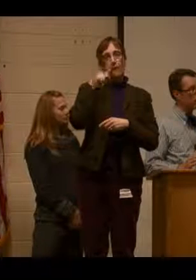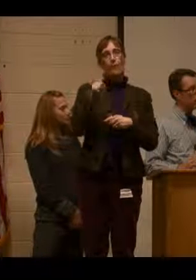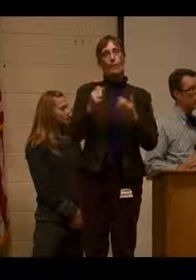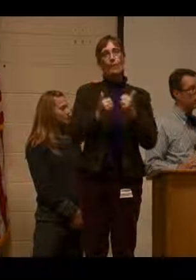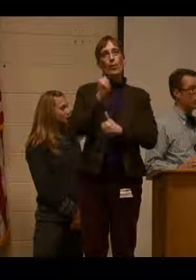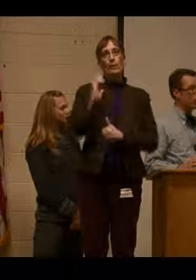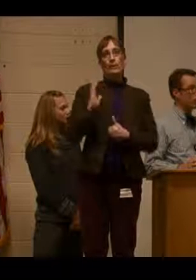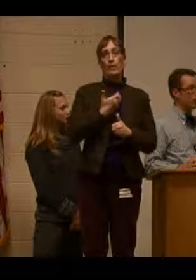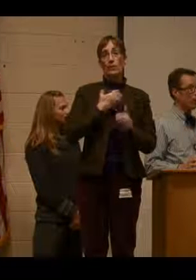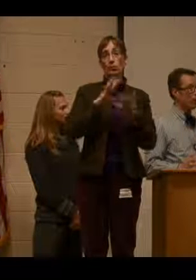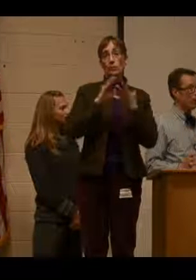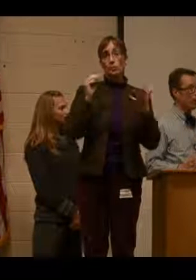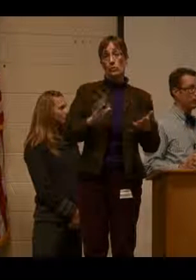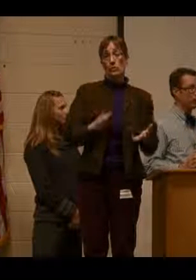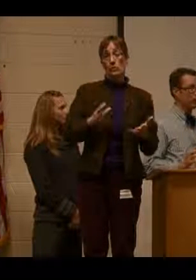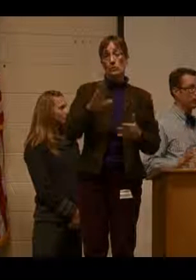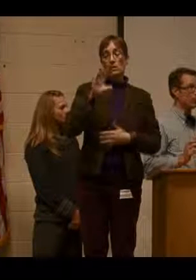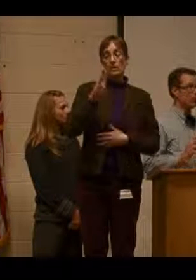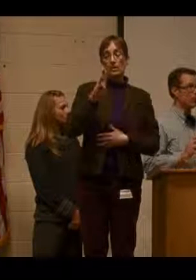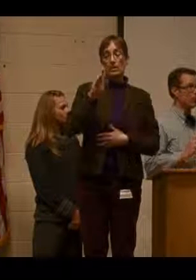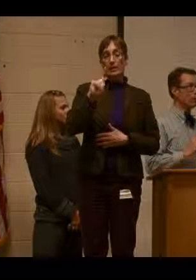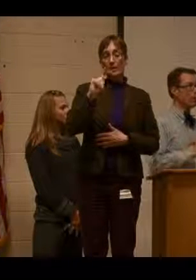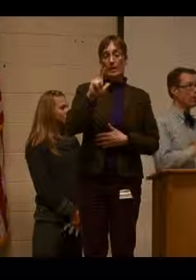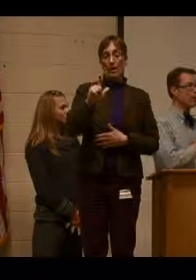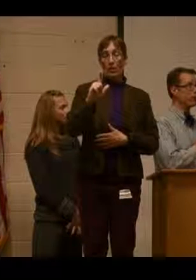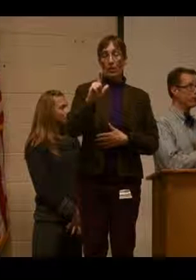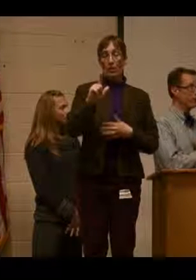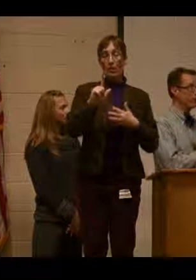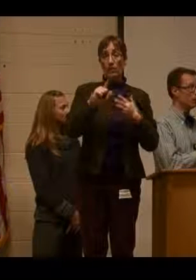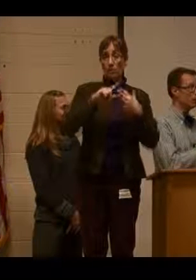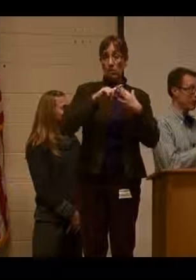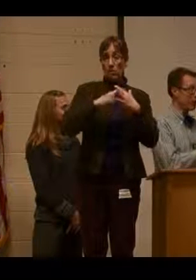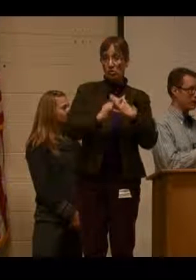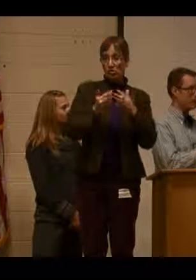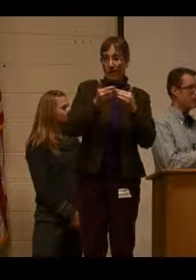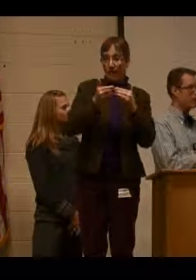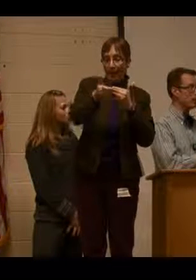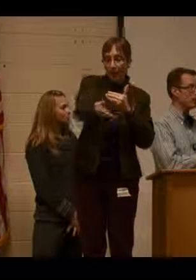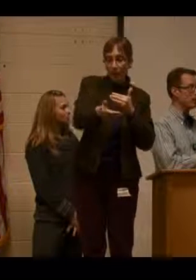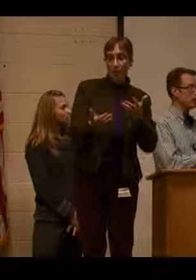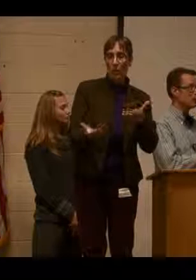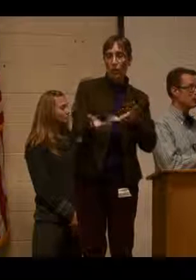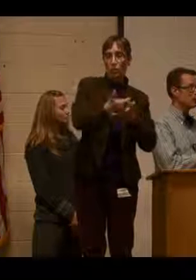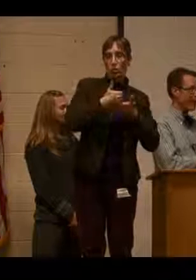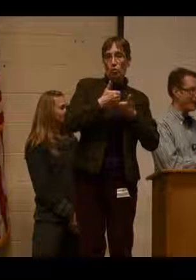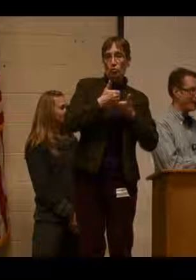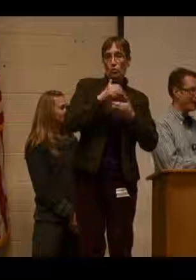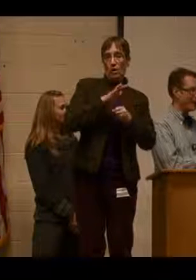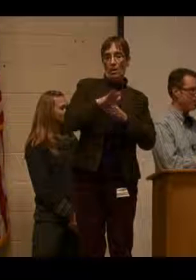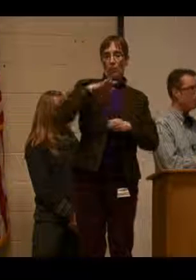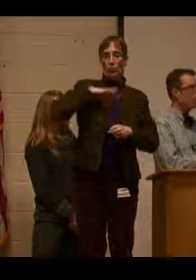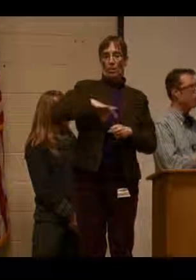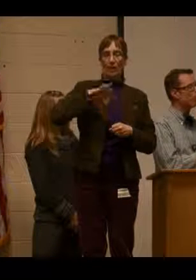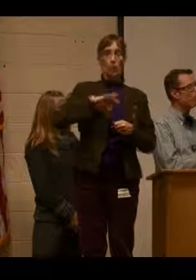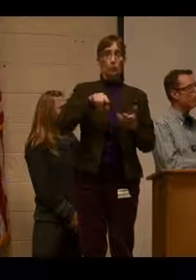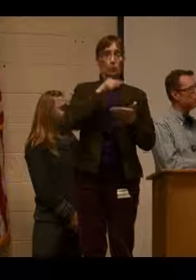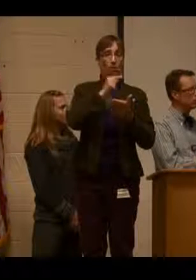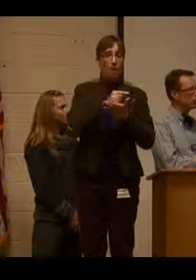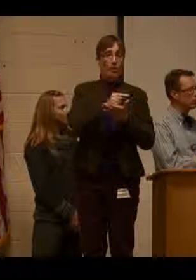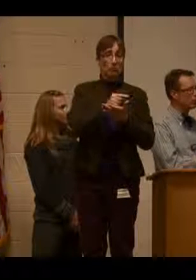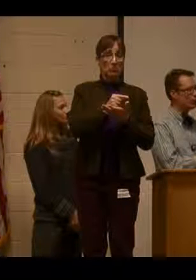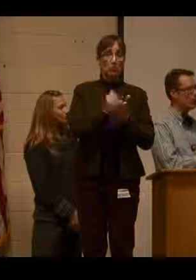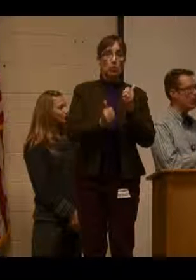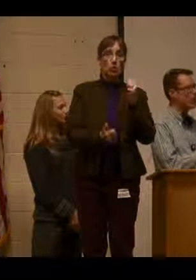after they've earned the credits they need to graduate. So for most of our students, that means